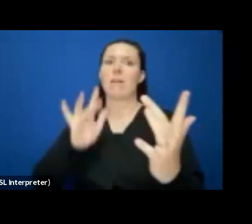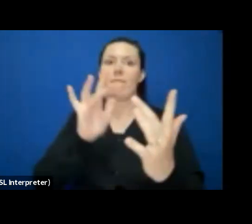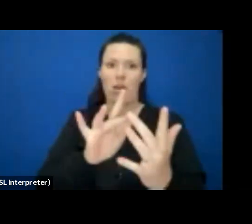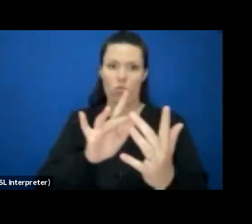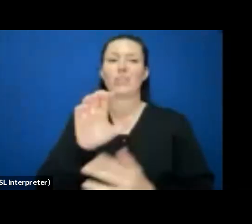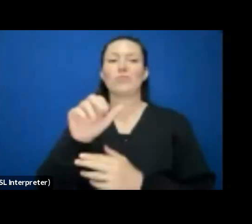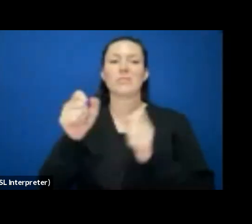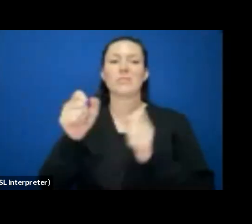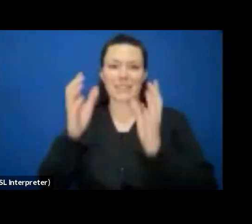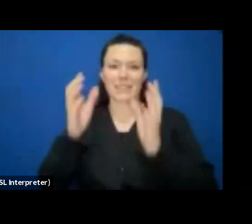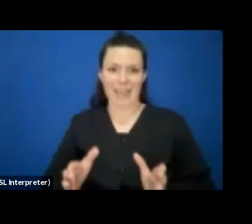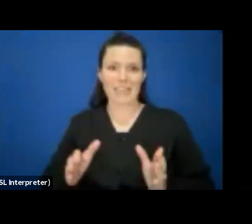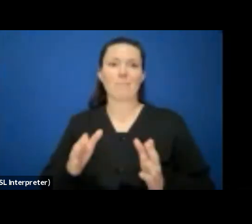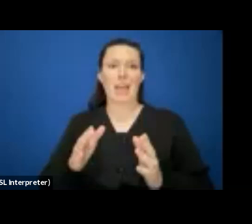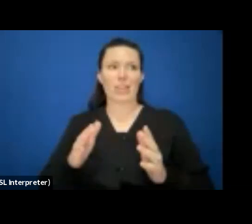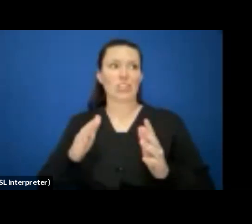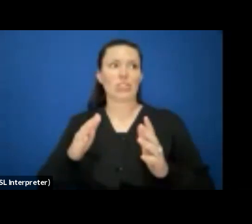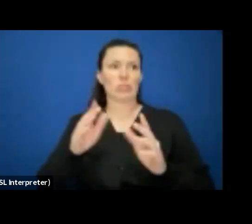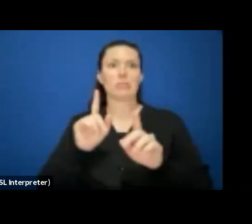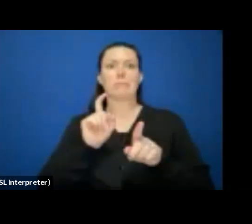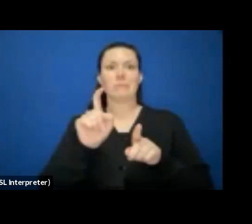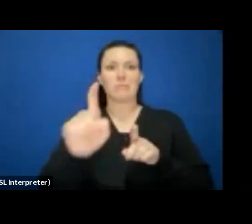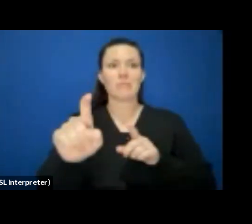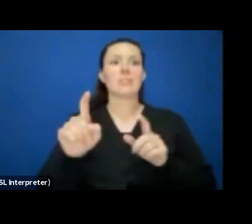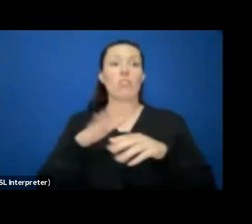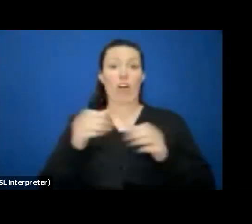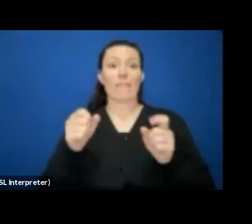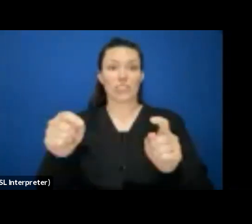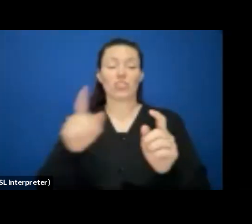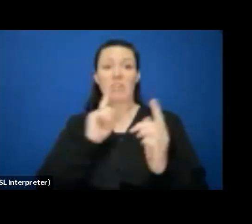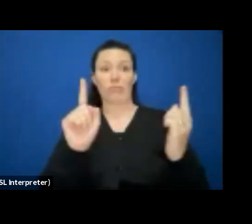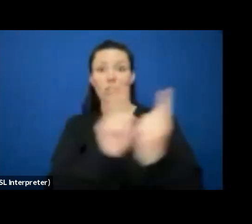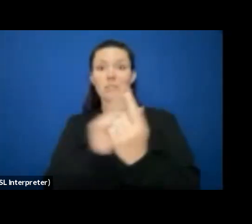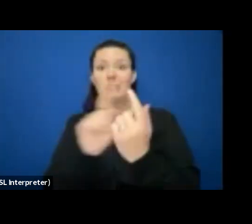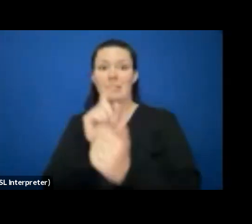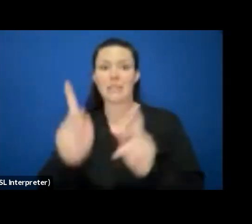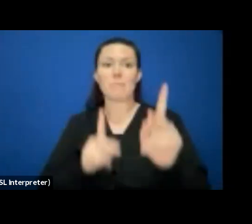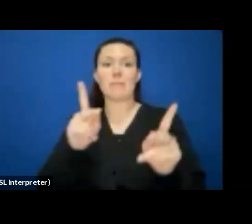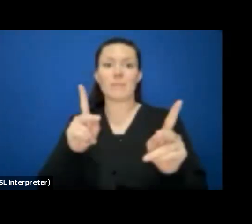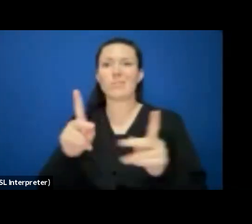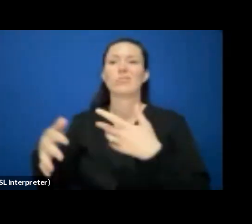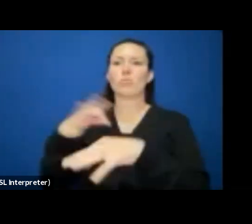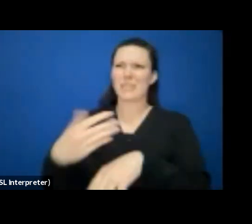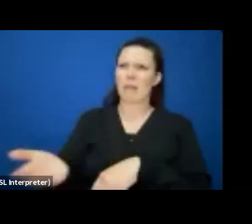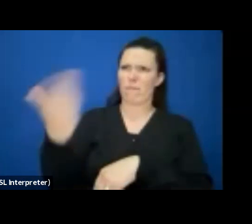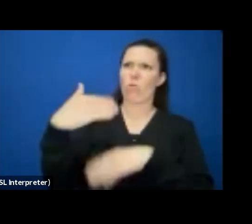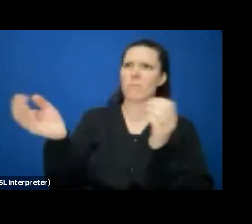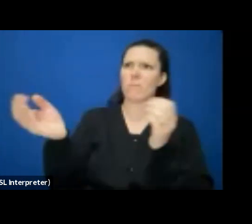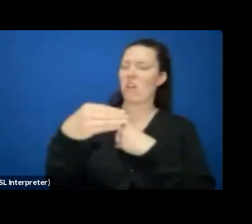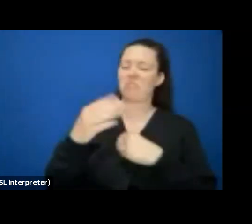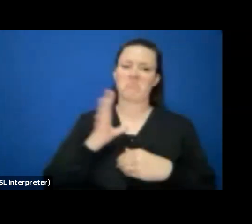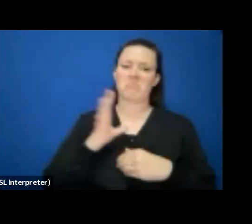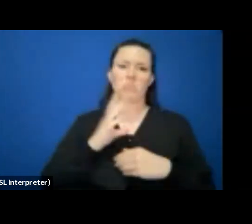managers going down the streets and meeting person where they are. Instead of coming to the office, we met with them,